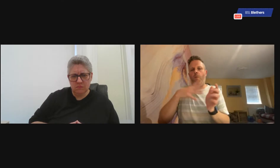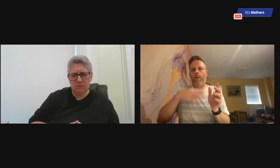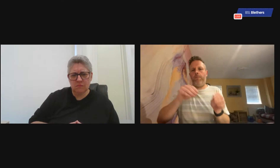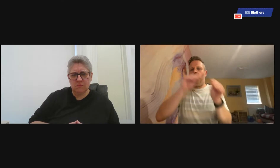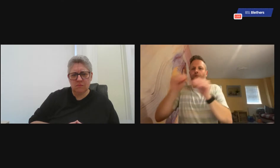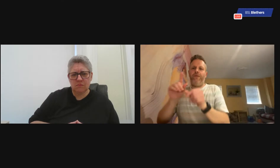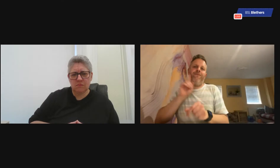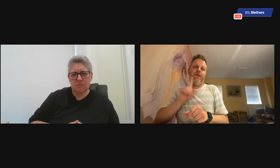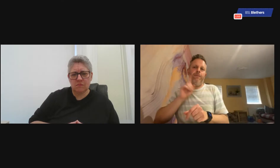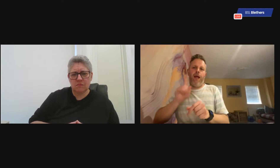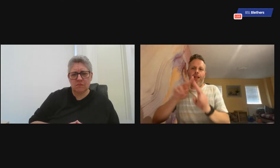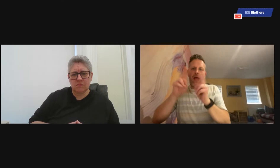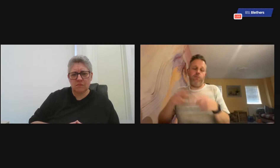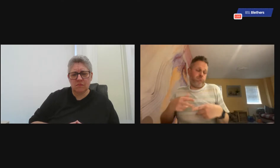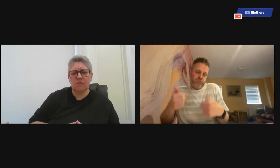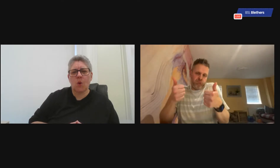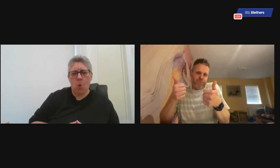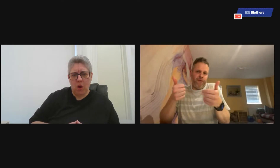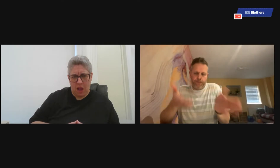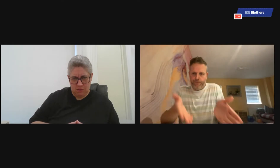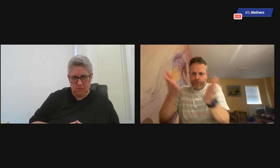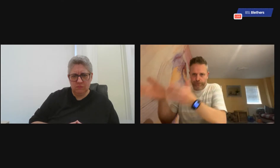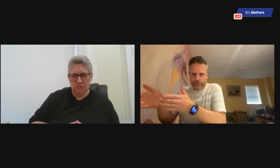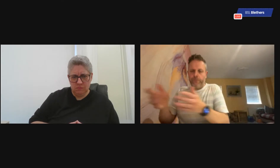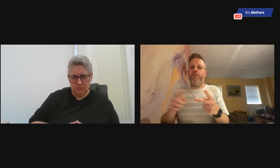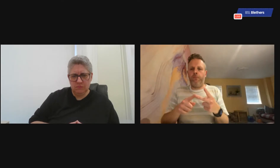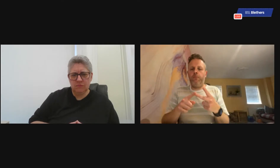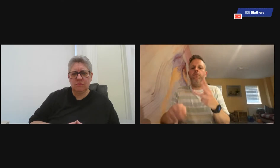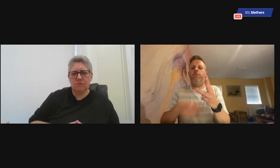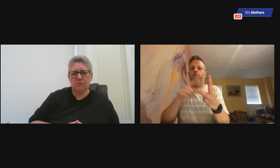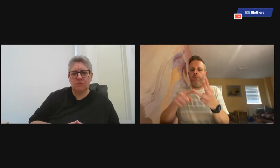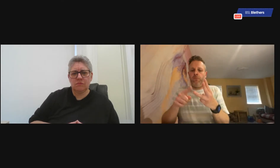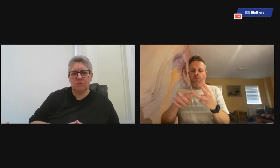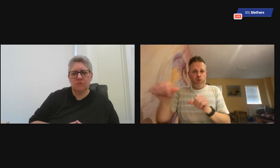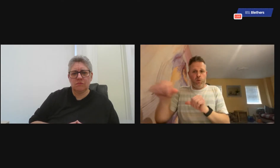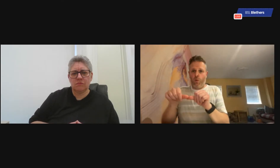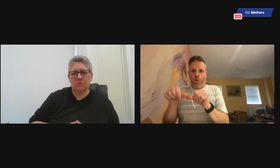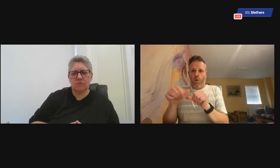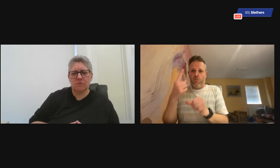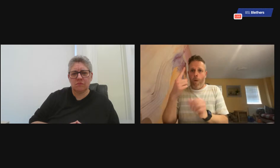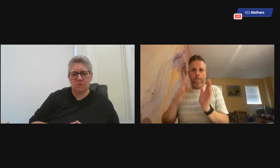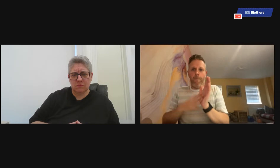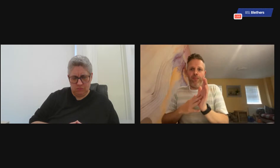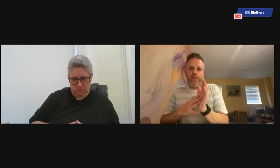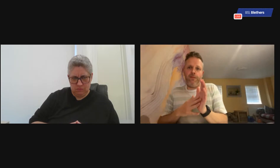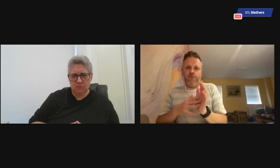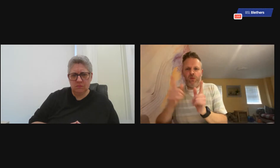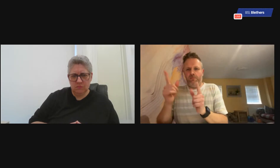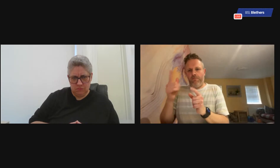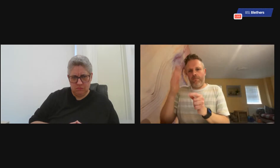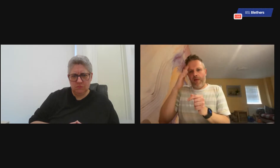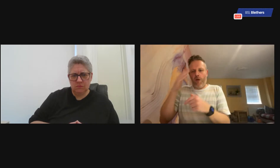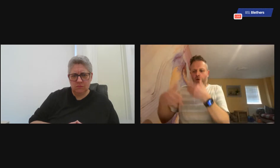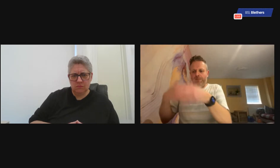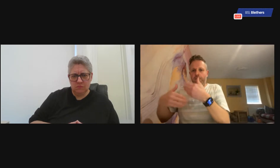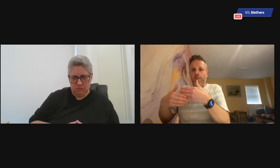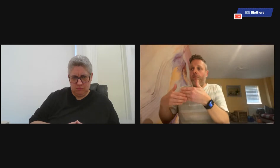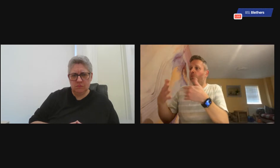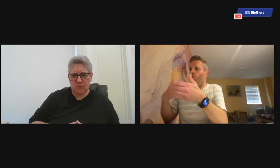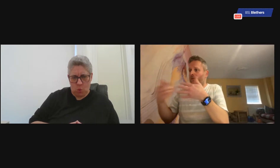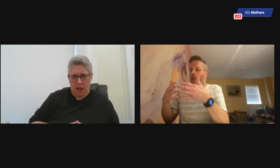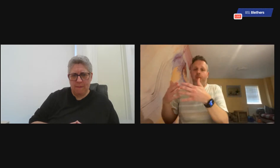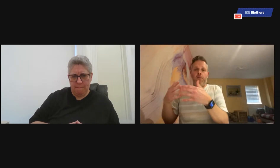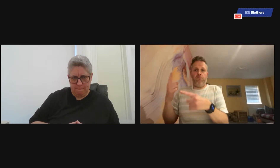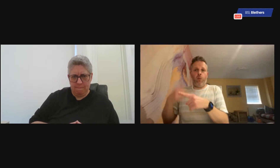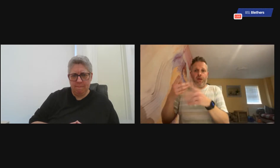second one was probably about 9 months, and they wanted to move into a female home, and that was fine. The third one